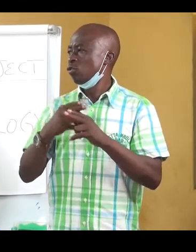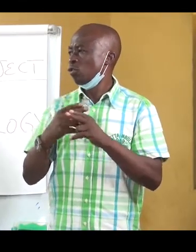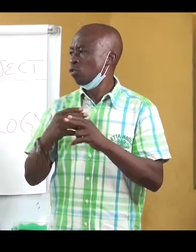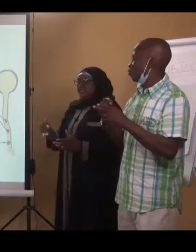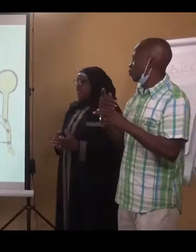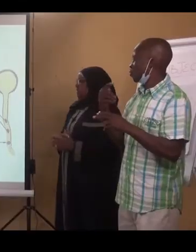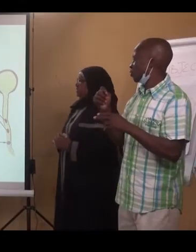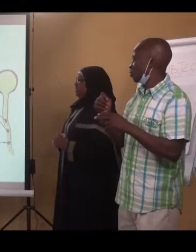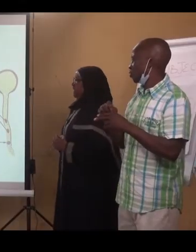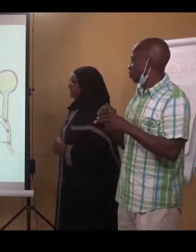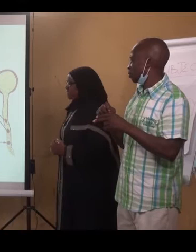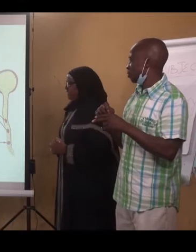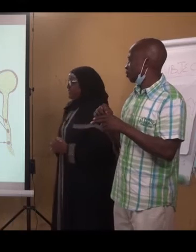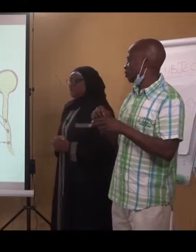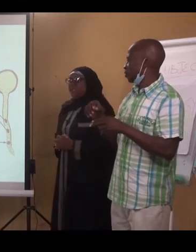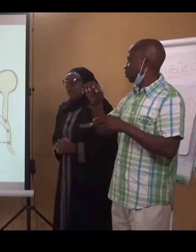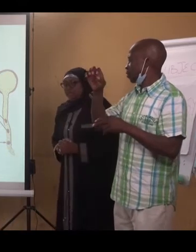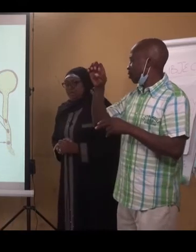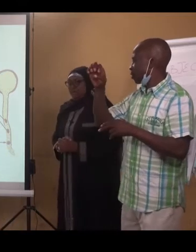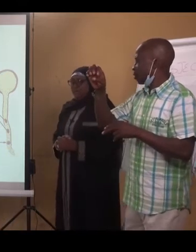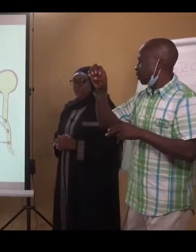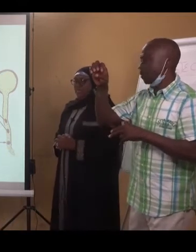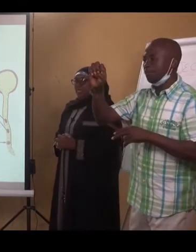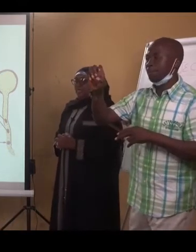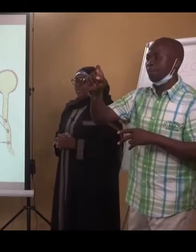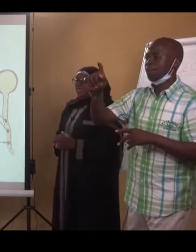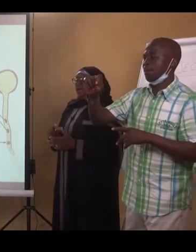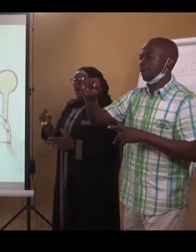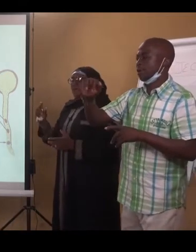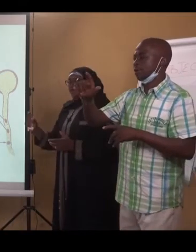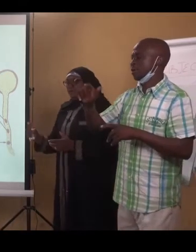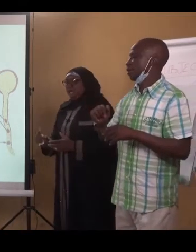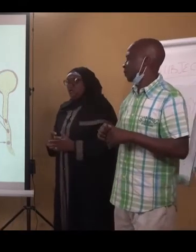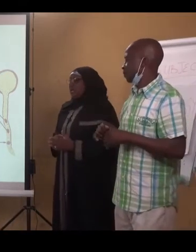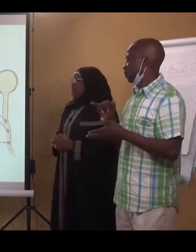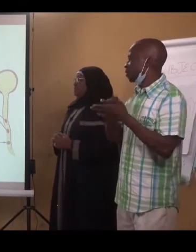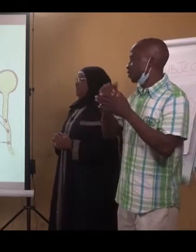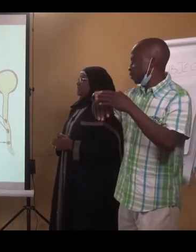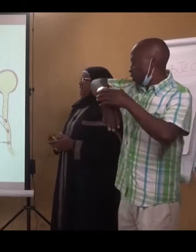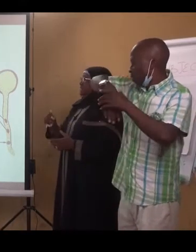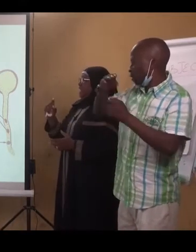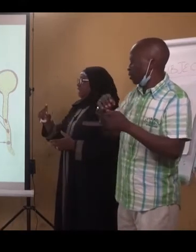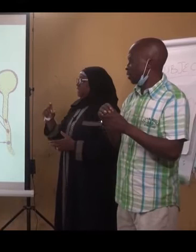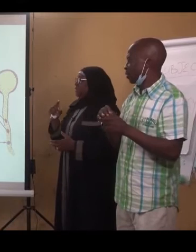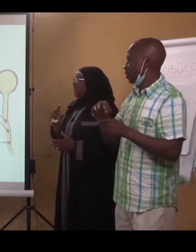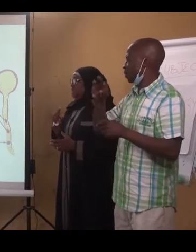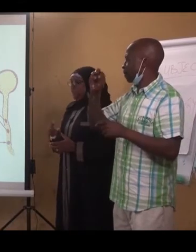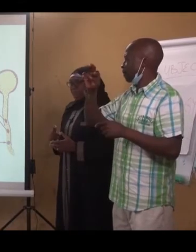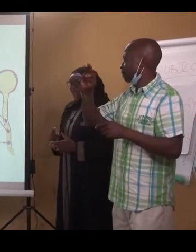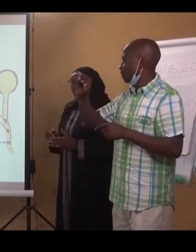as the exine, that is the outer membrane. Apart from the outer membrane, there is another membrane